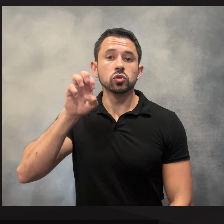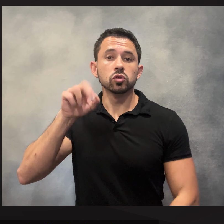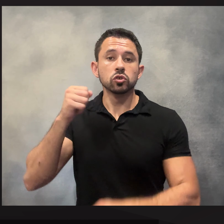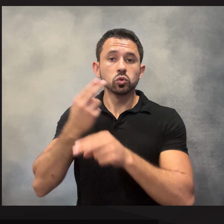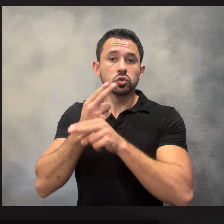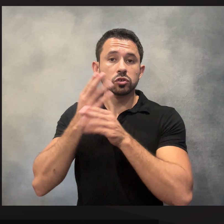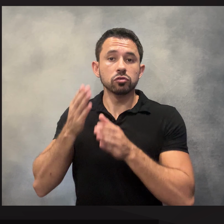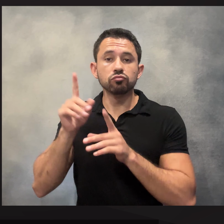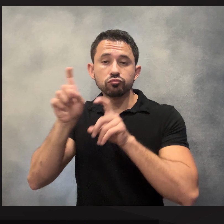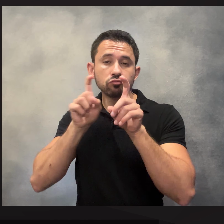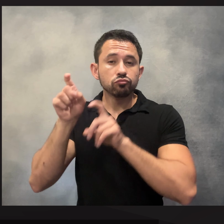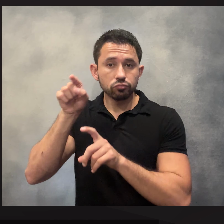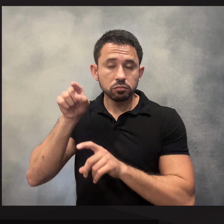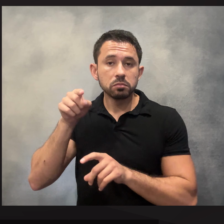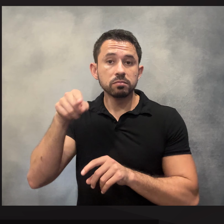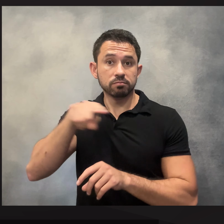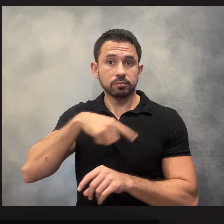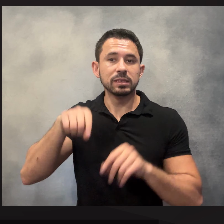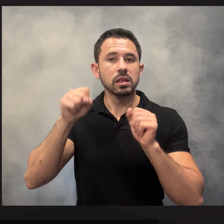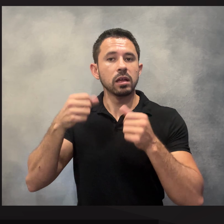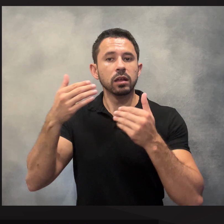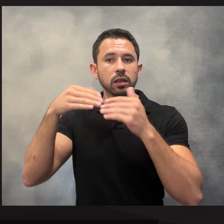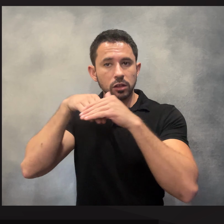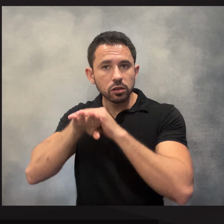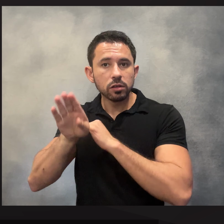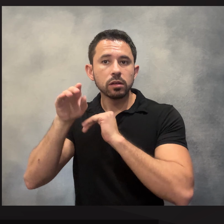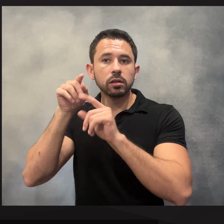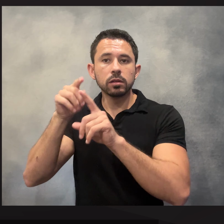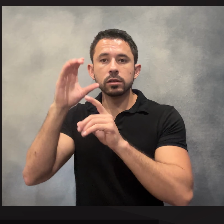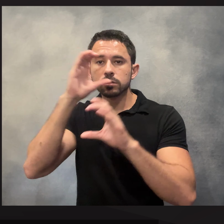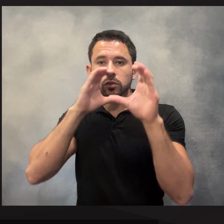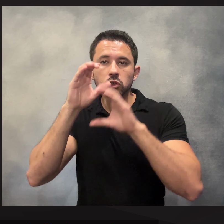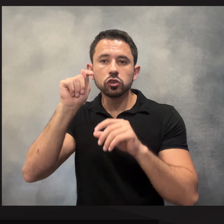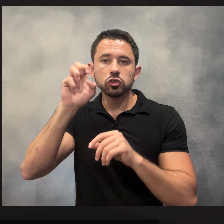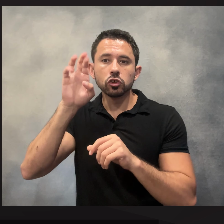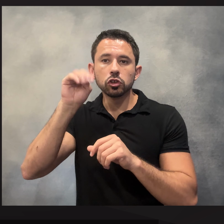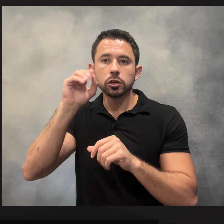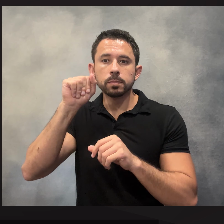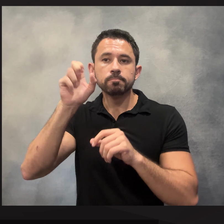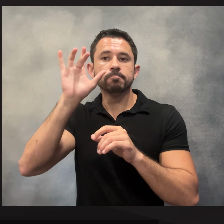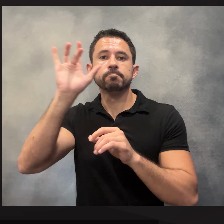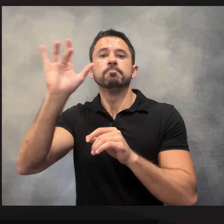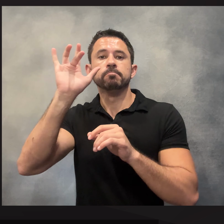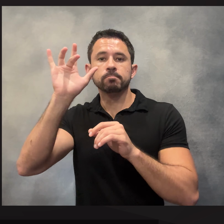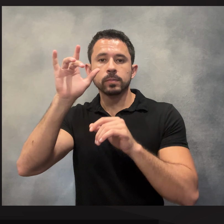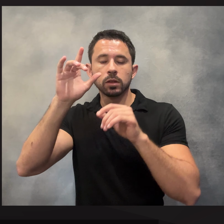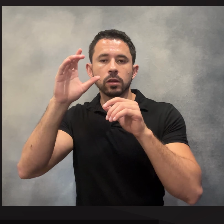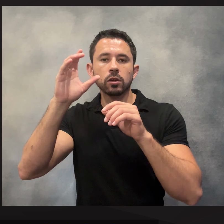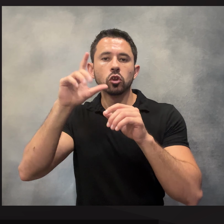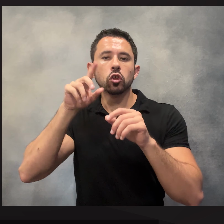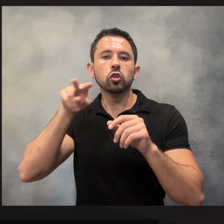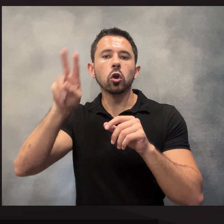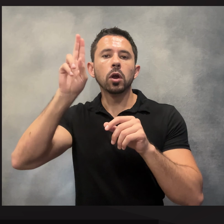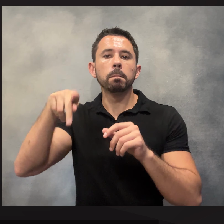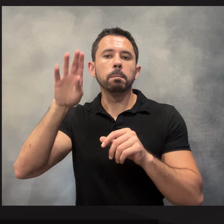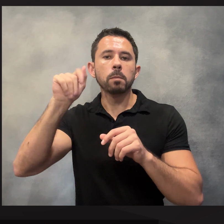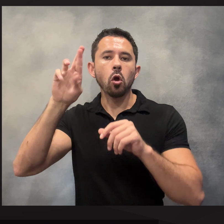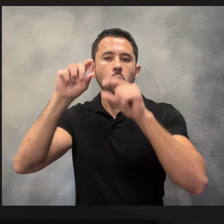Users can enter search terms in the lookup bar or by clicking Catalog at the top of navigation.